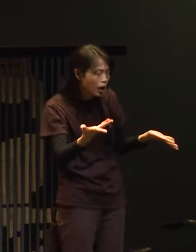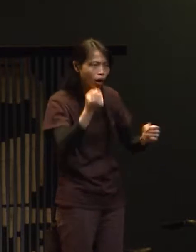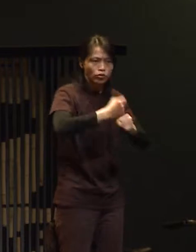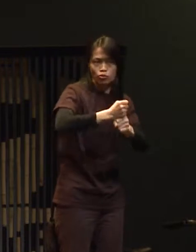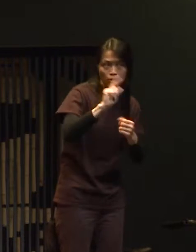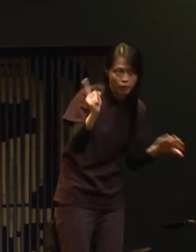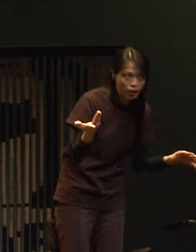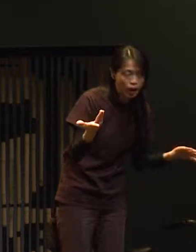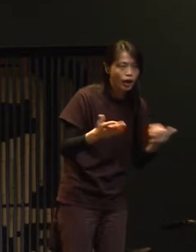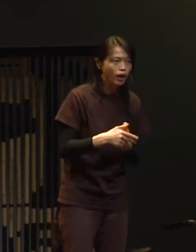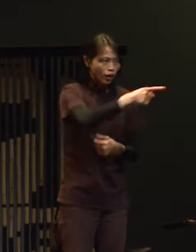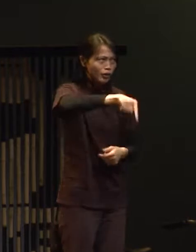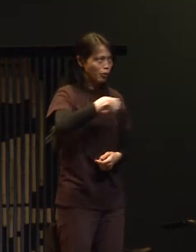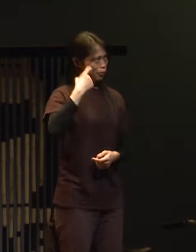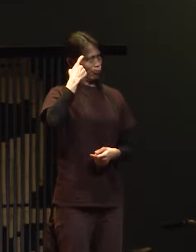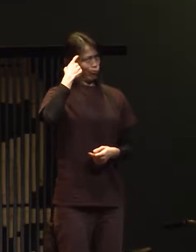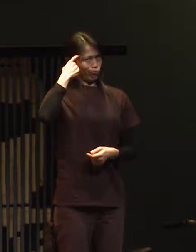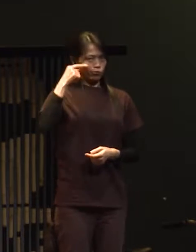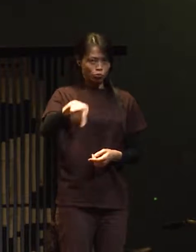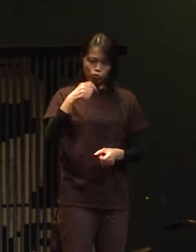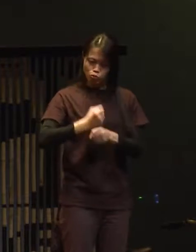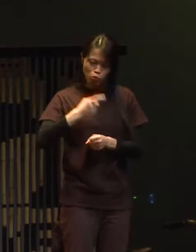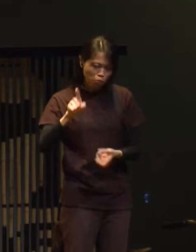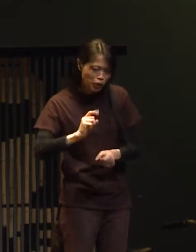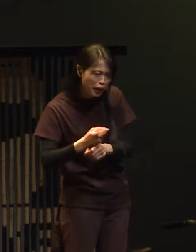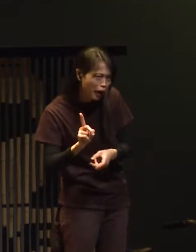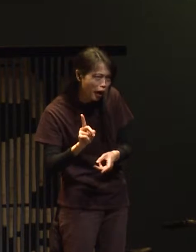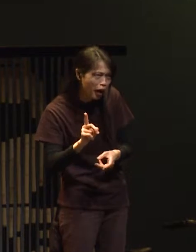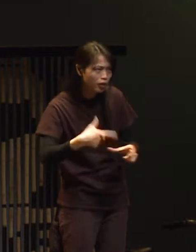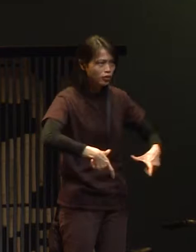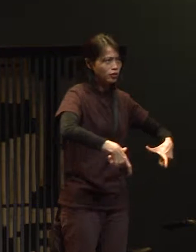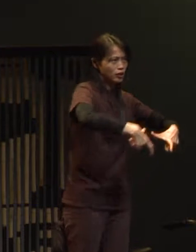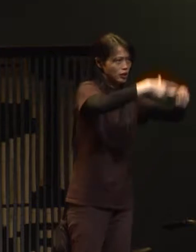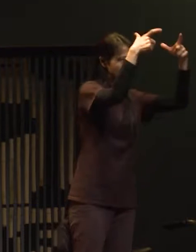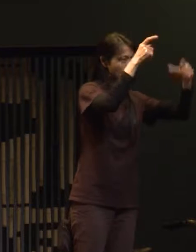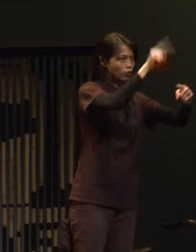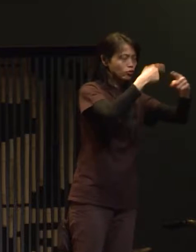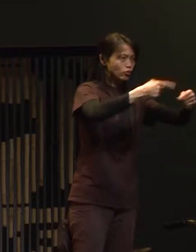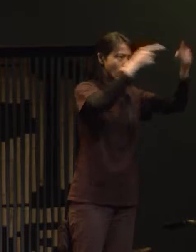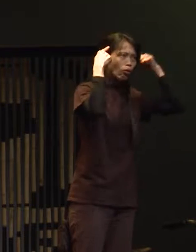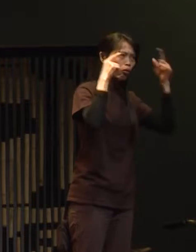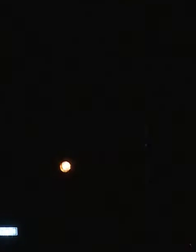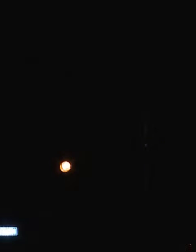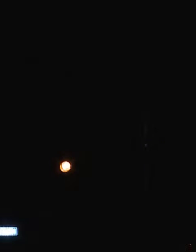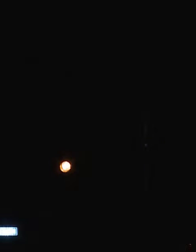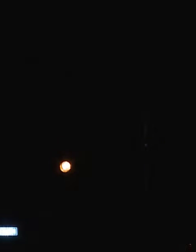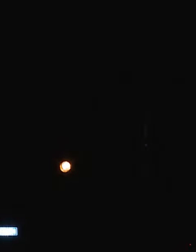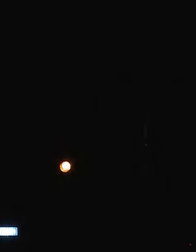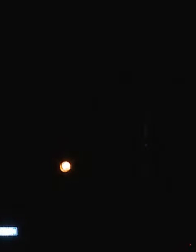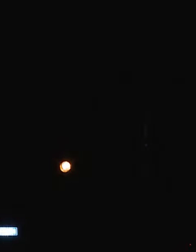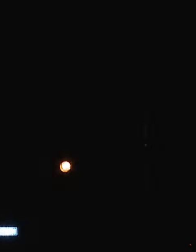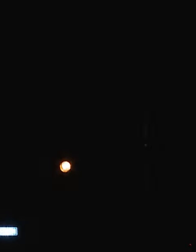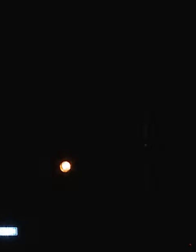what has this got to do with University of the Trees? So this diagram in the middle is really